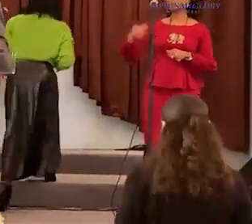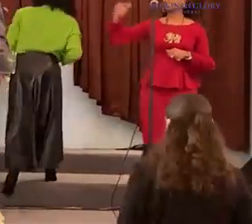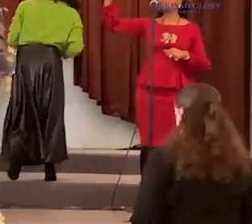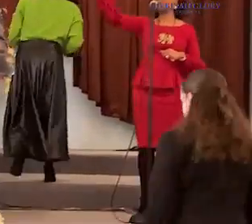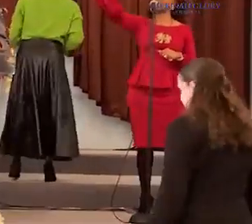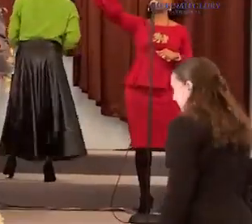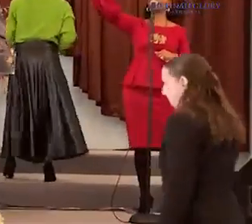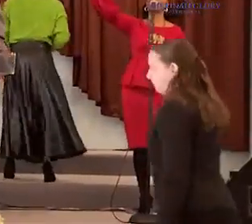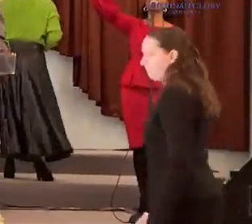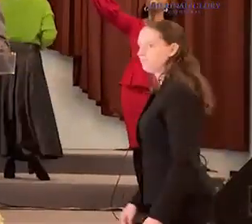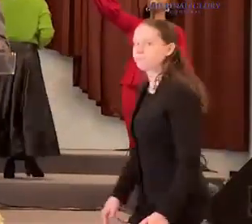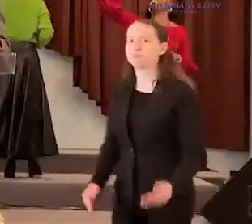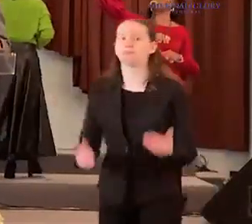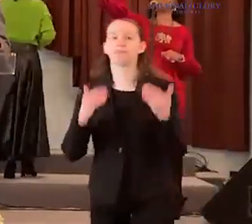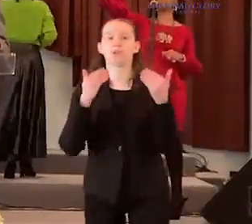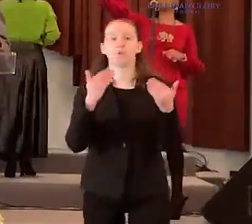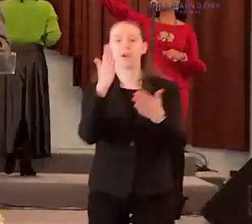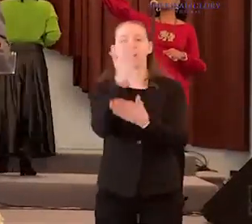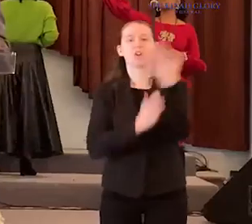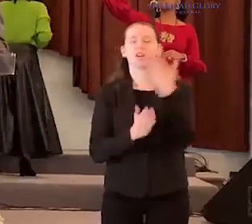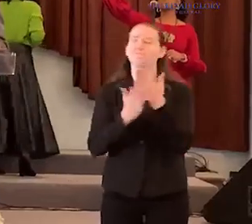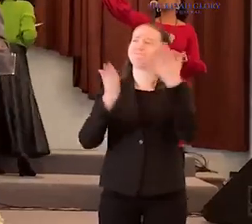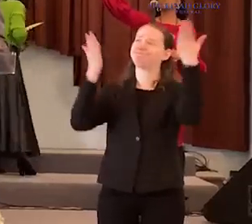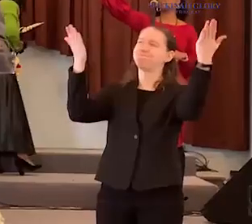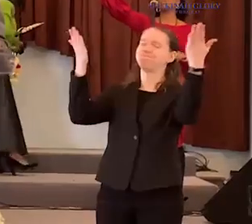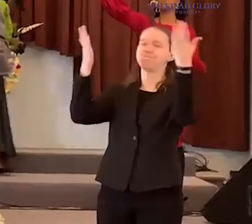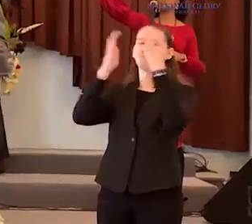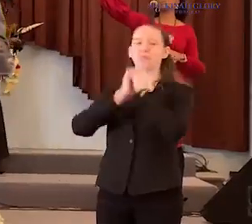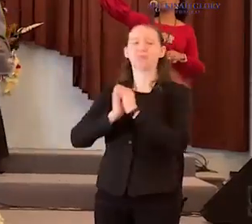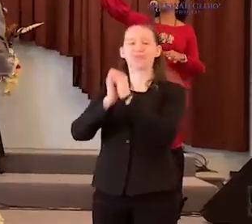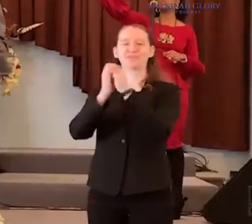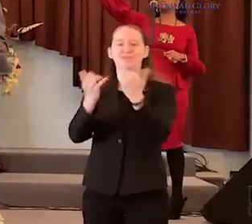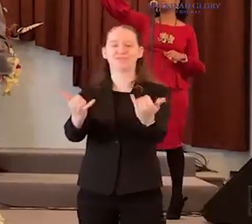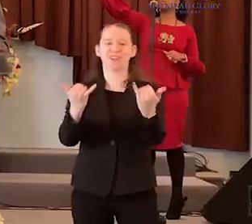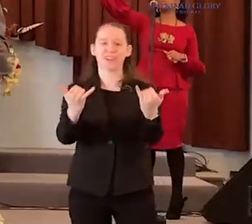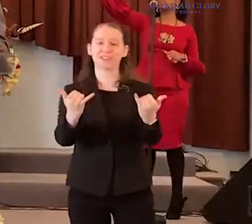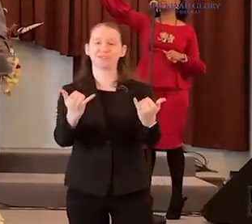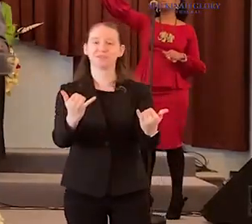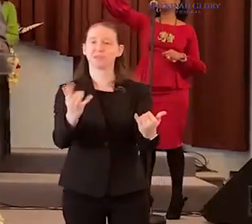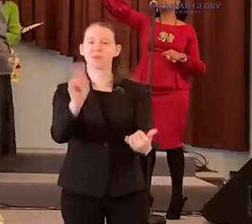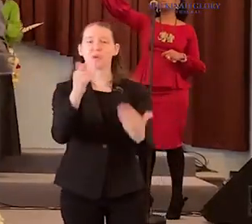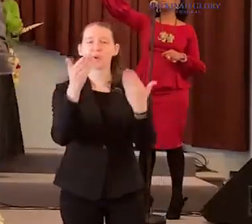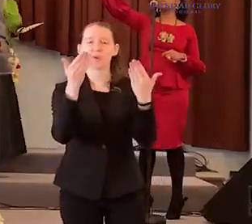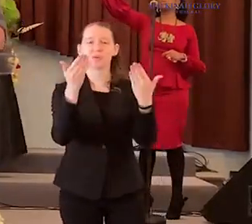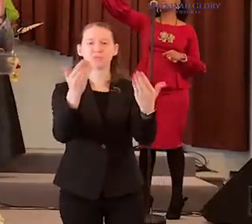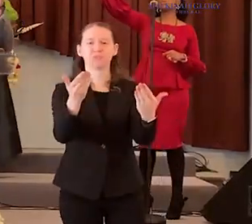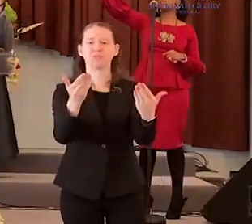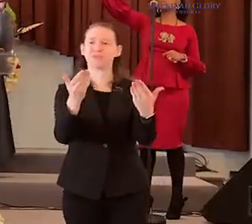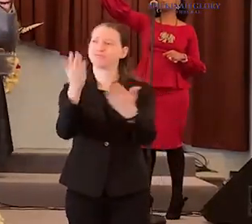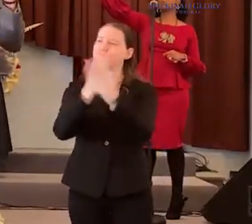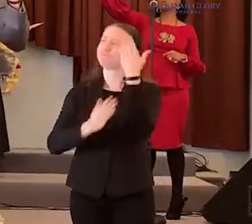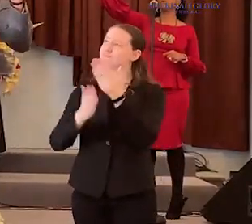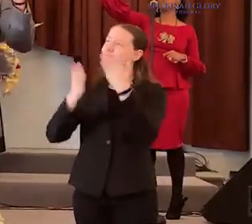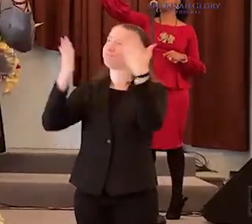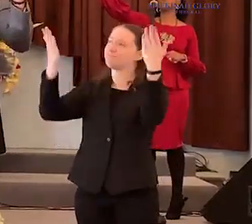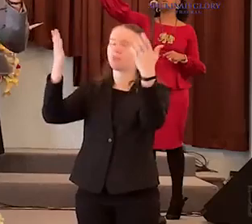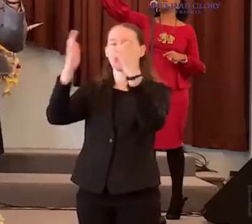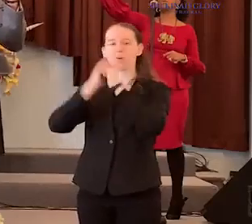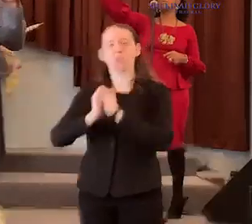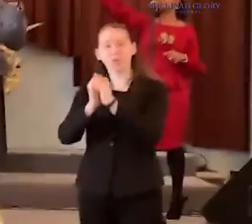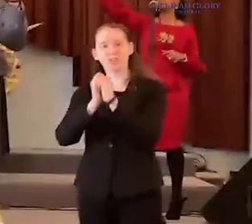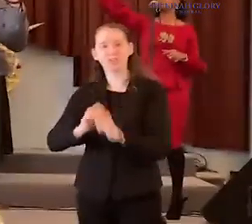lift your hands and worship the Lord. Right where you are in your home, whenever you are watching, I want you to lift your hands and worship Him.